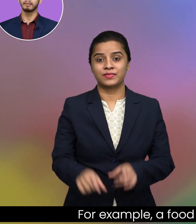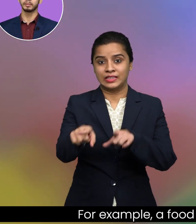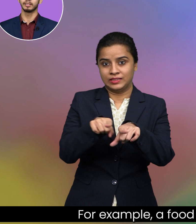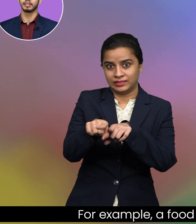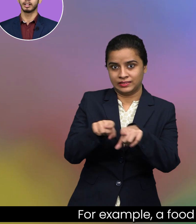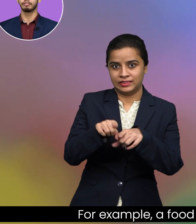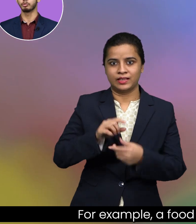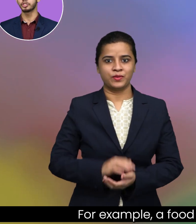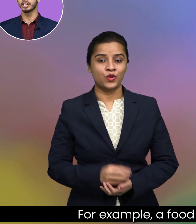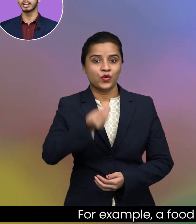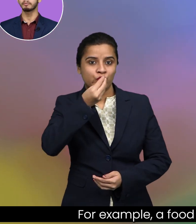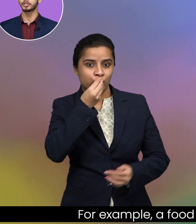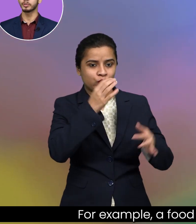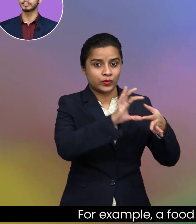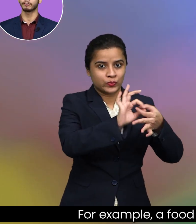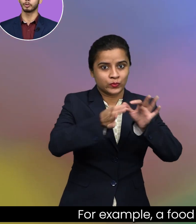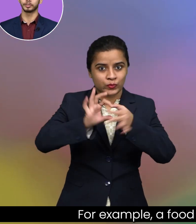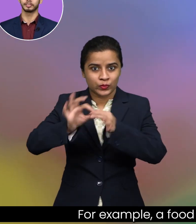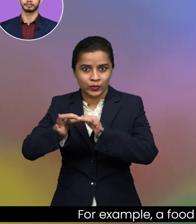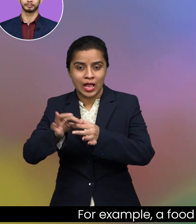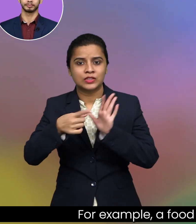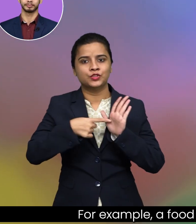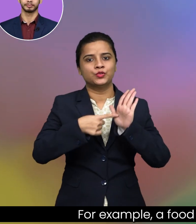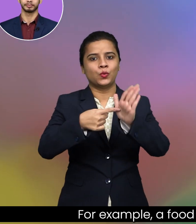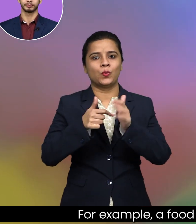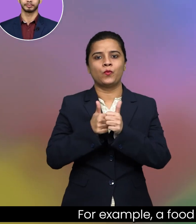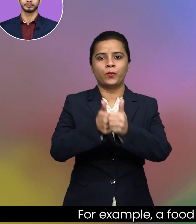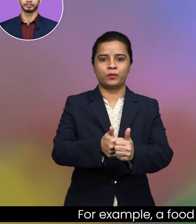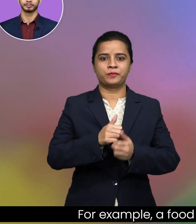For example, a food chain can be shown as follows: